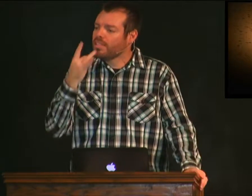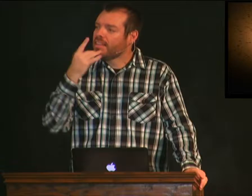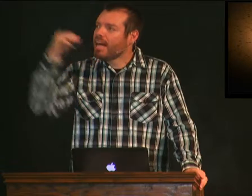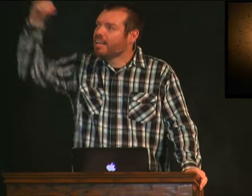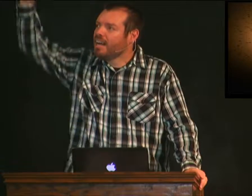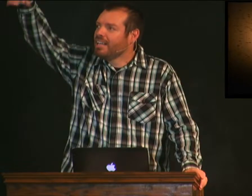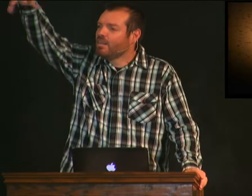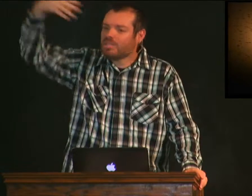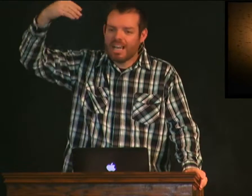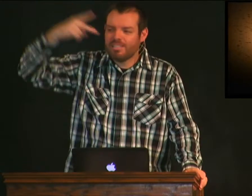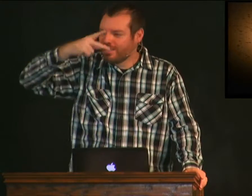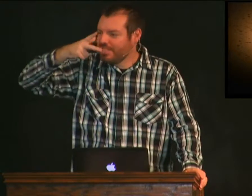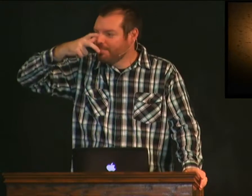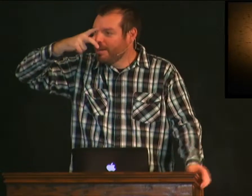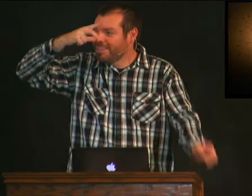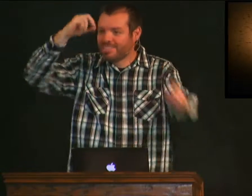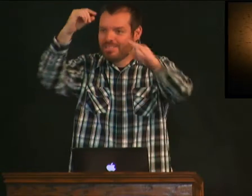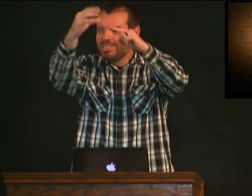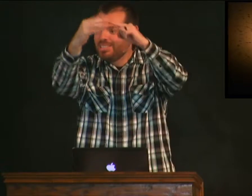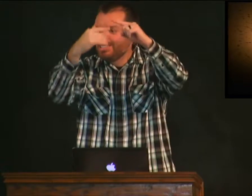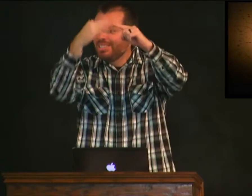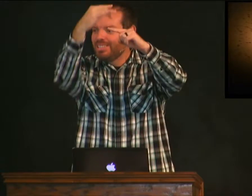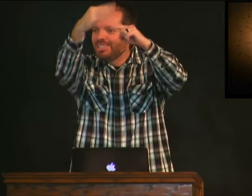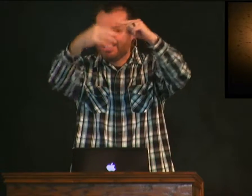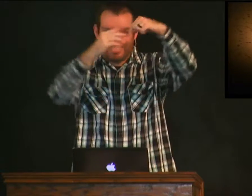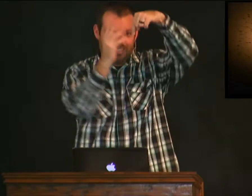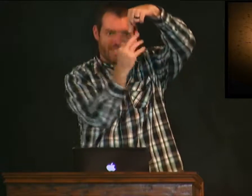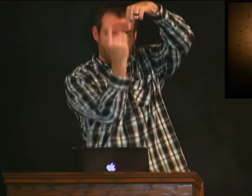But when you have the light on outside, you see the bugs.